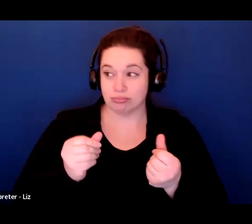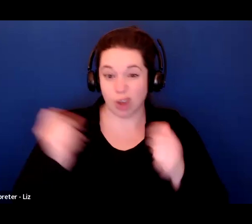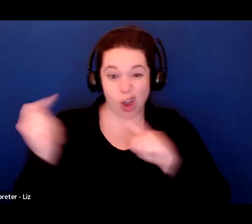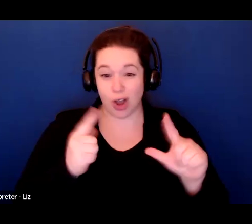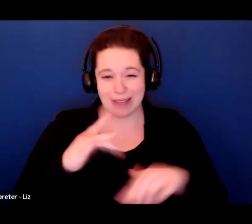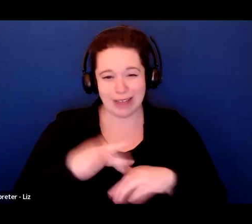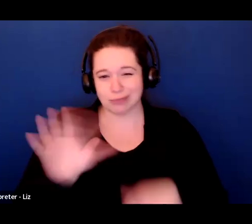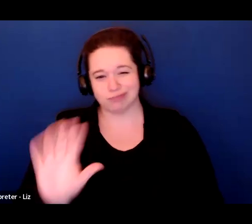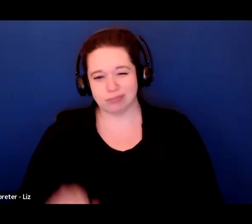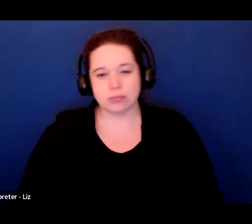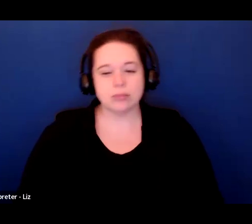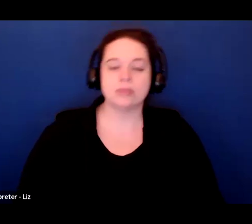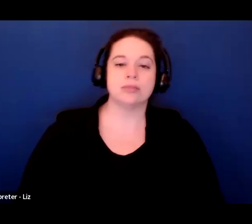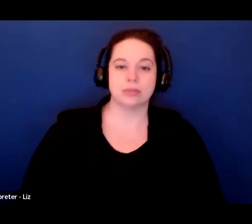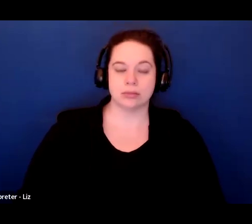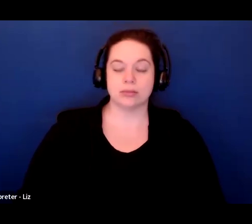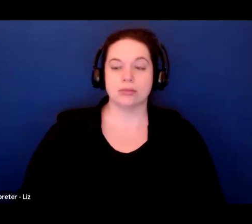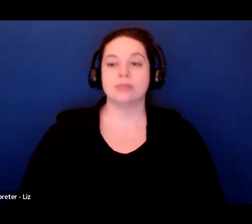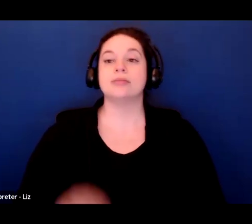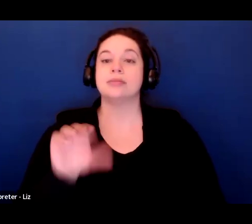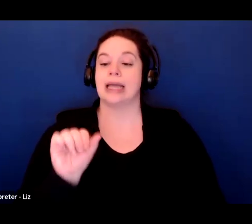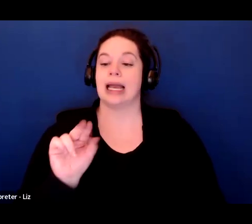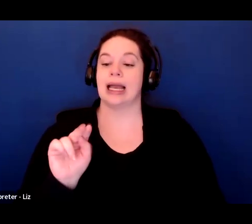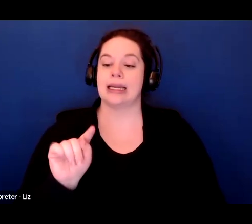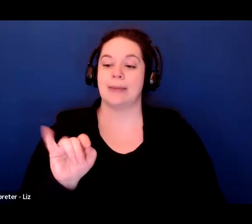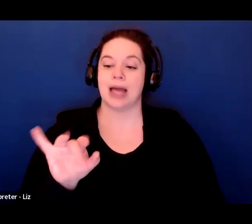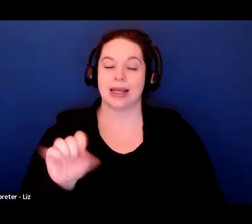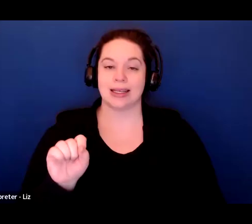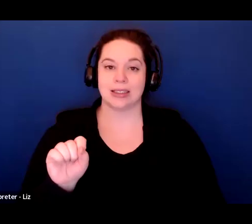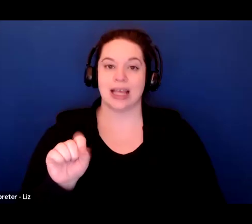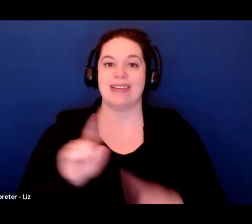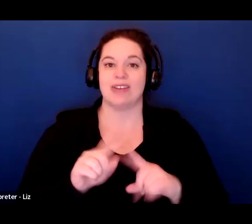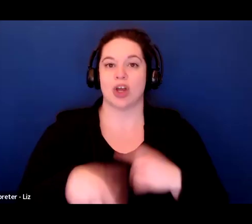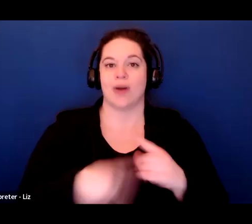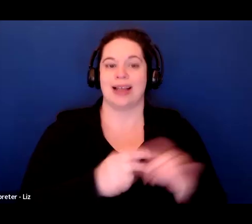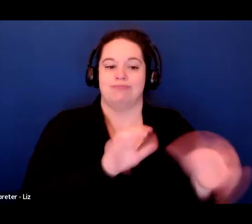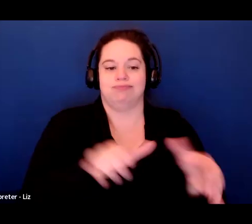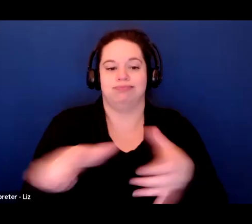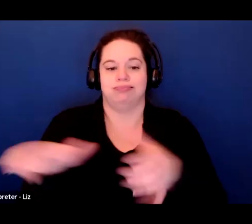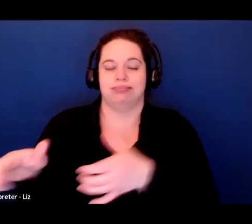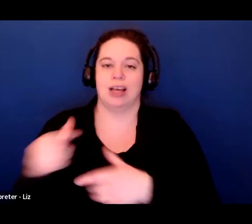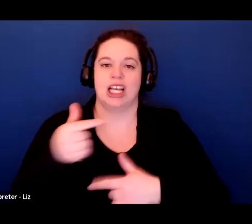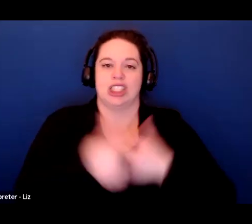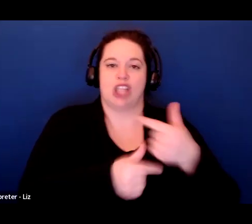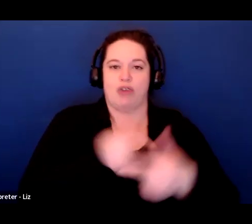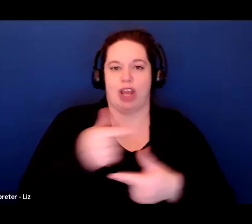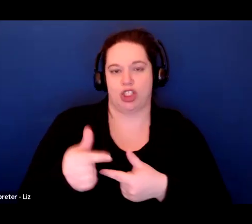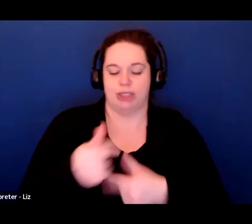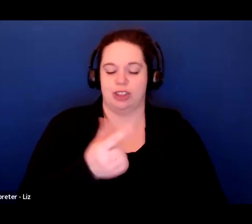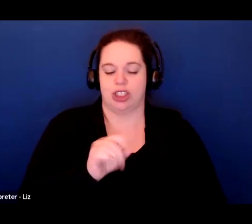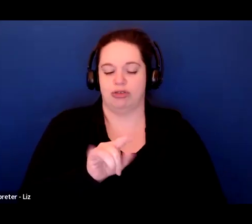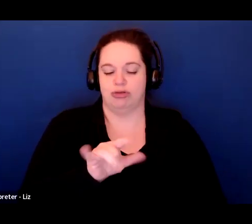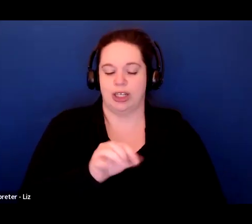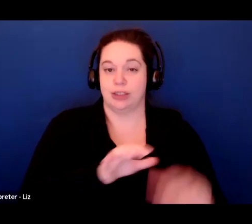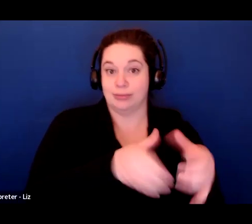are antibiotics are rated in what's called generation. First generation antibiotics only treat a few